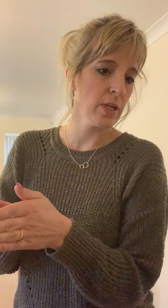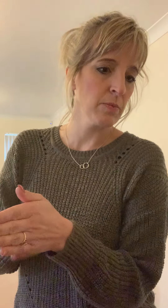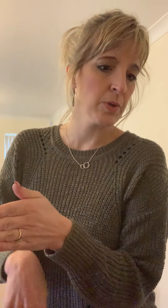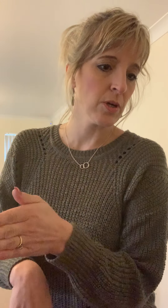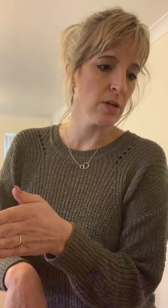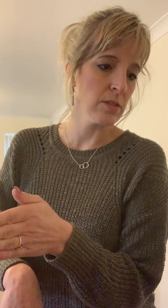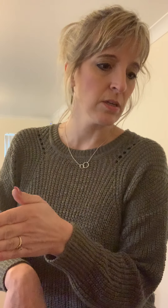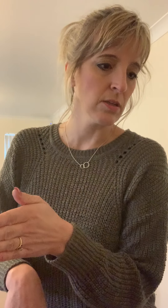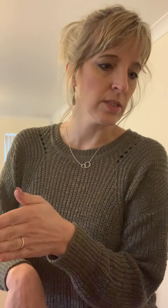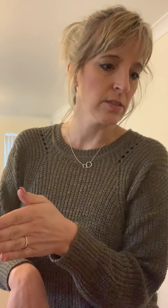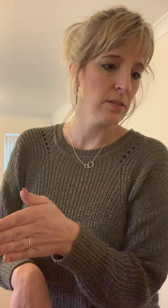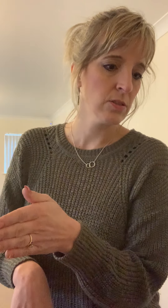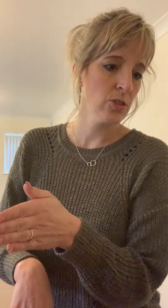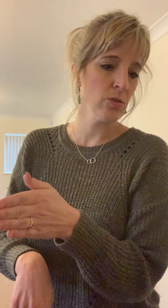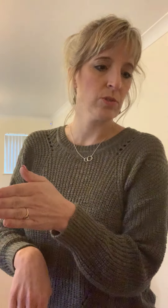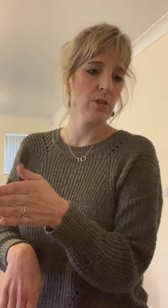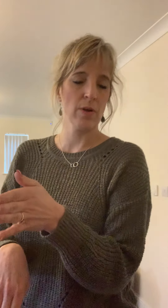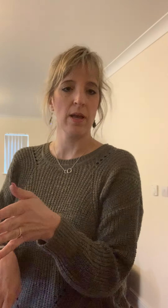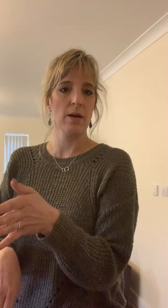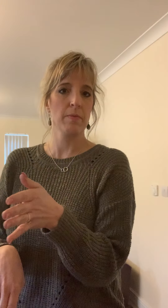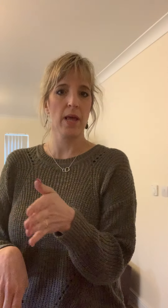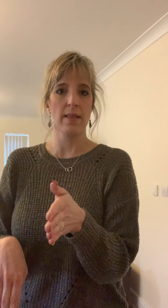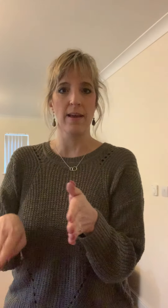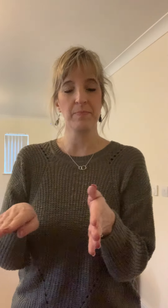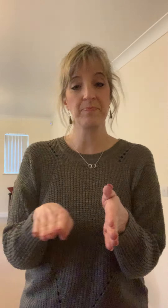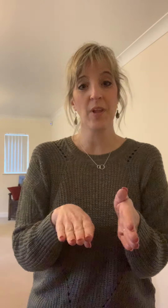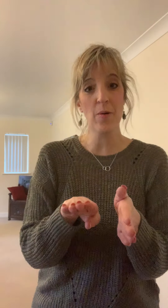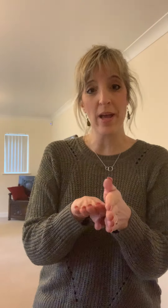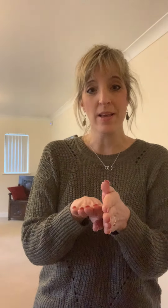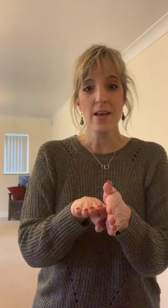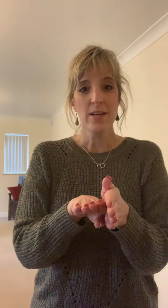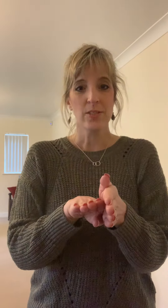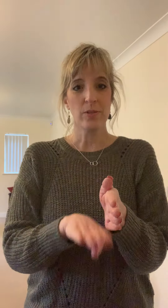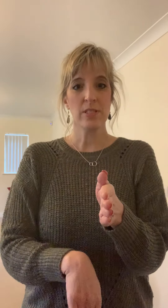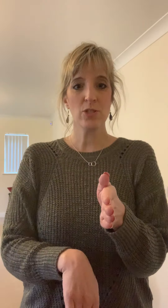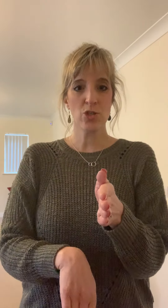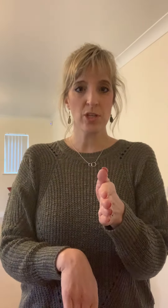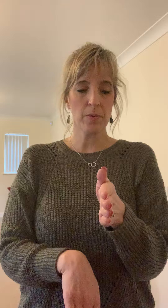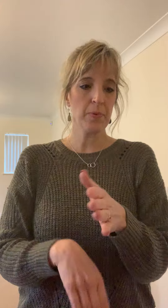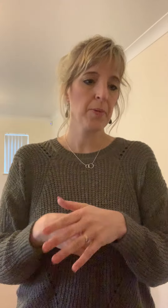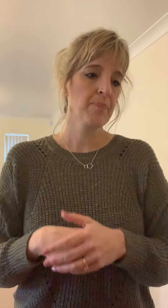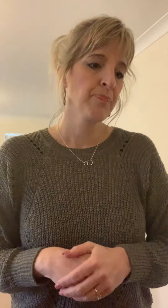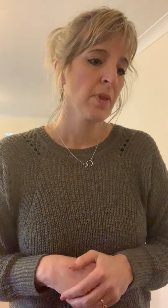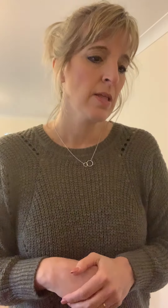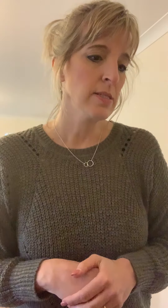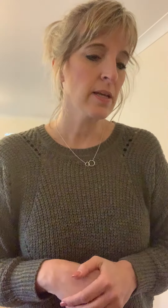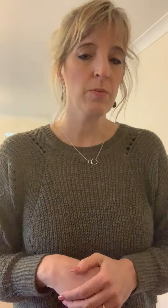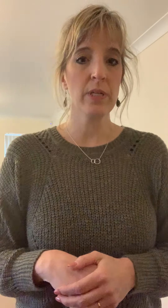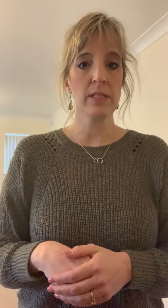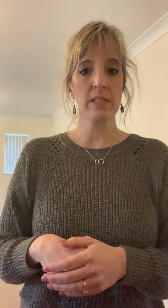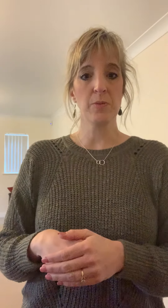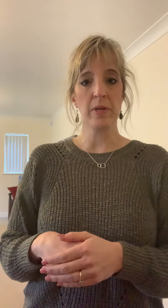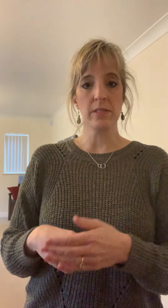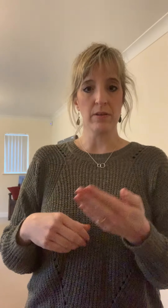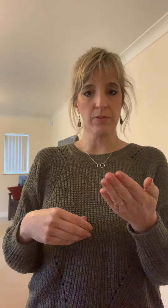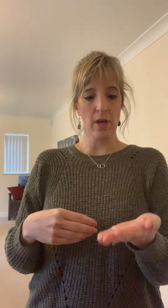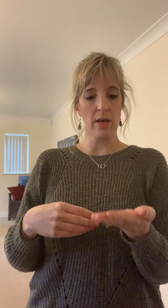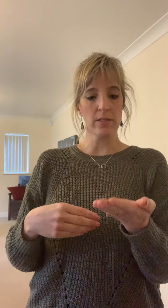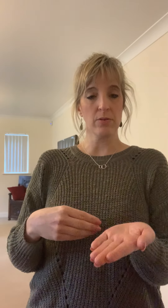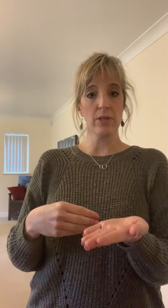didn't put cost on our list? Shoot. Okay, I'm gonna add that. Okay, so this is cheap. The second one is expensive, okay? So here's